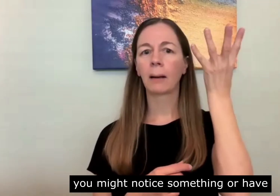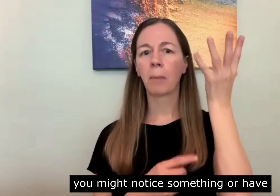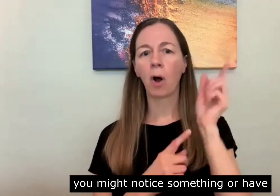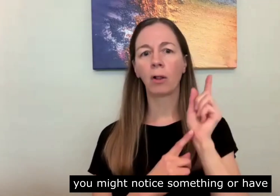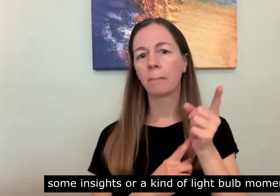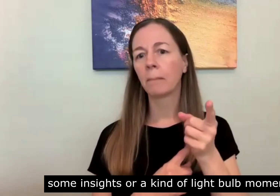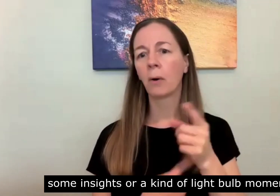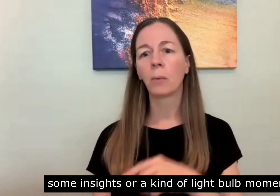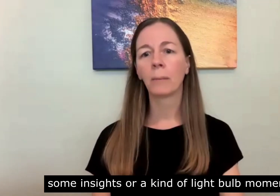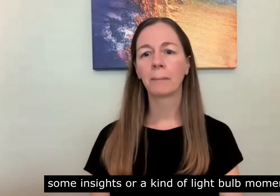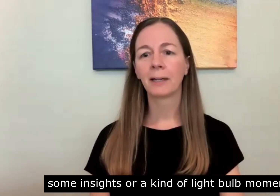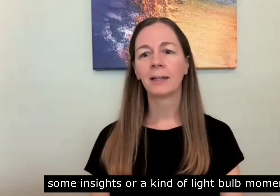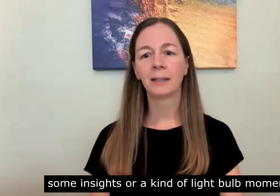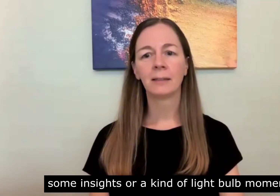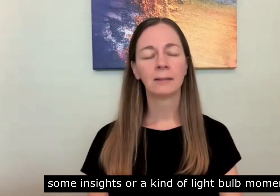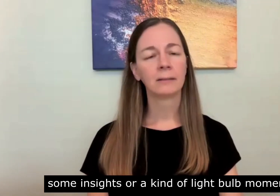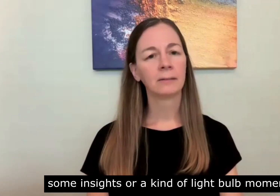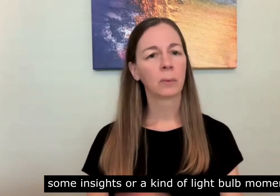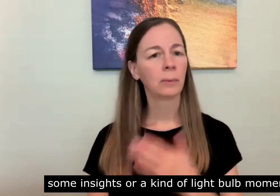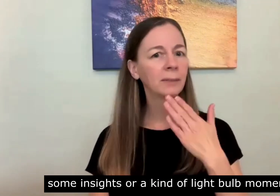some insights or a kind of light bulb moment.